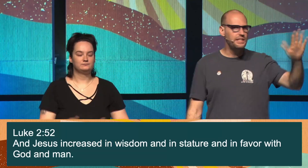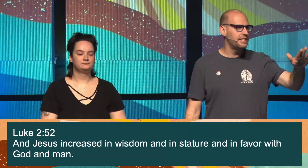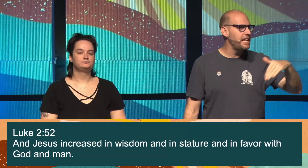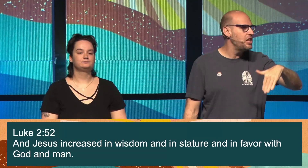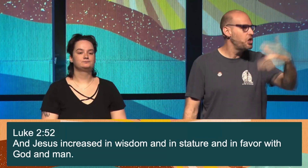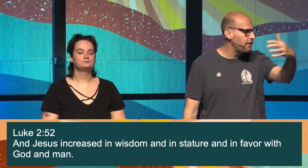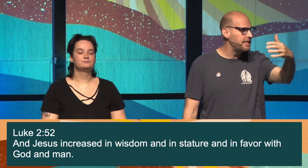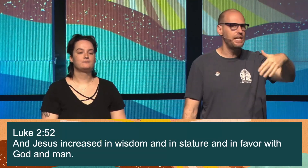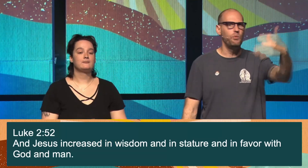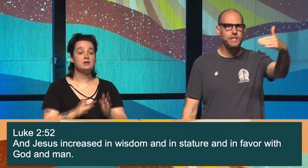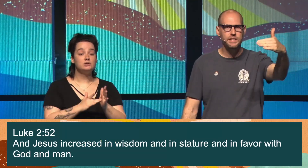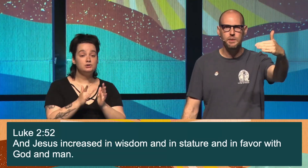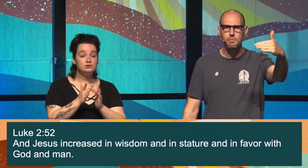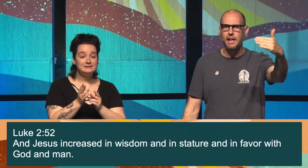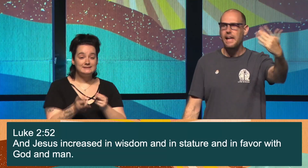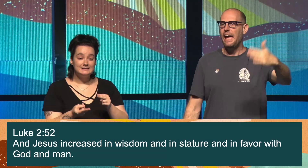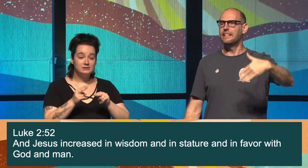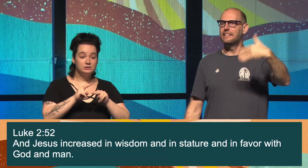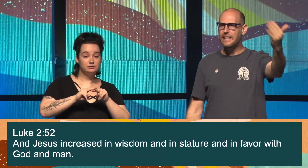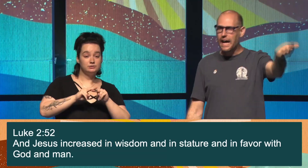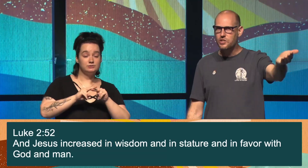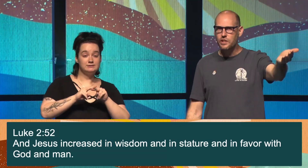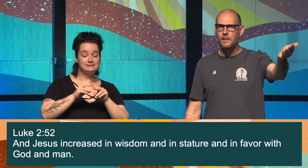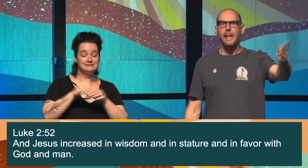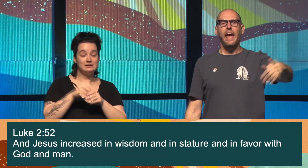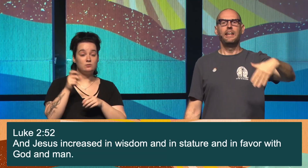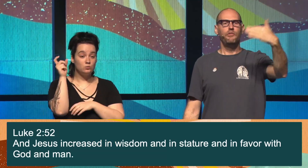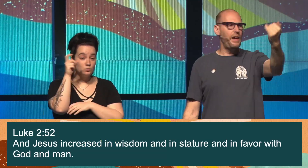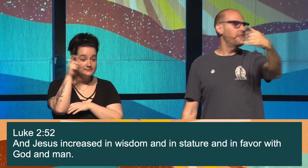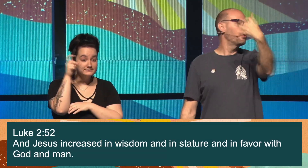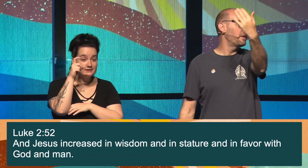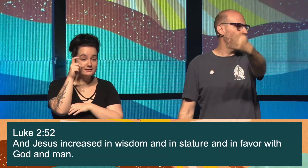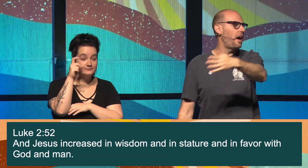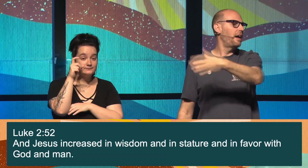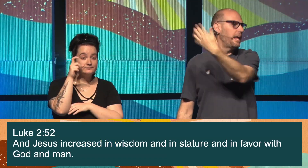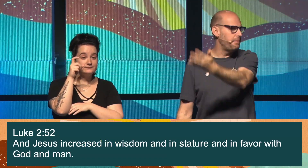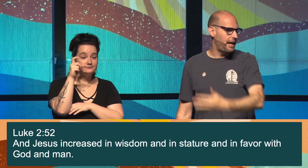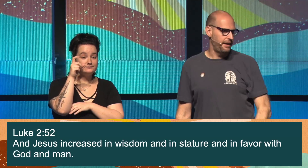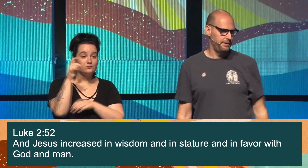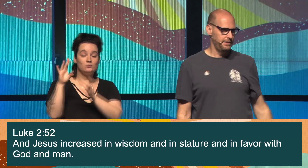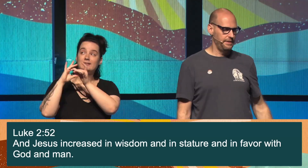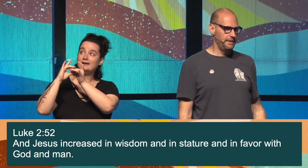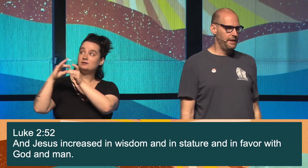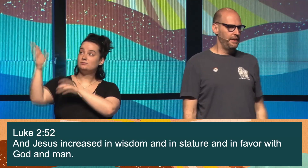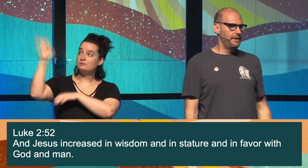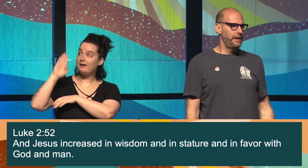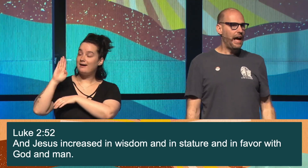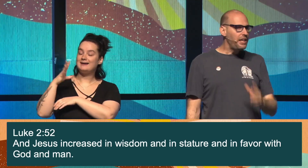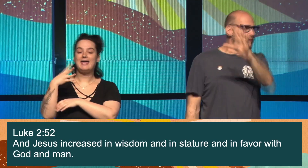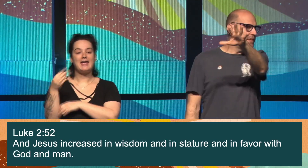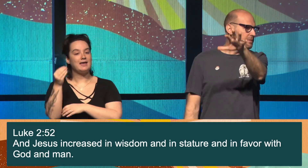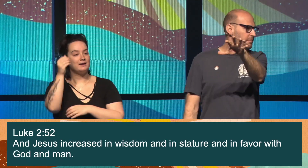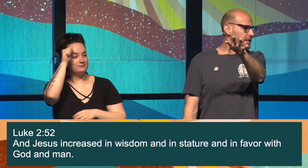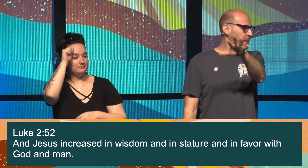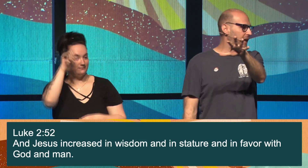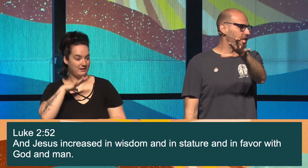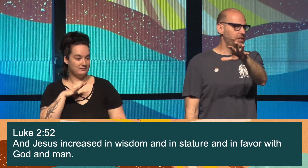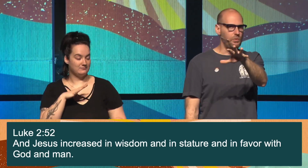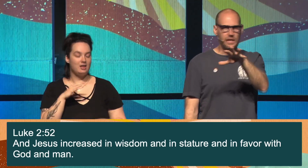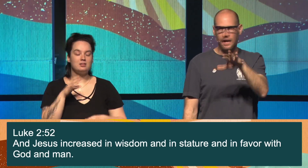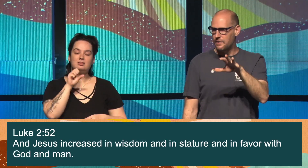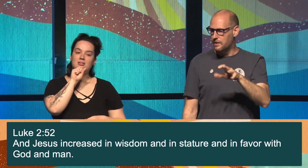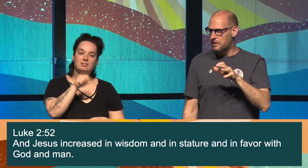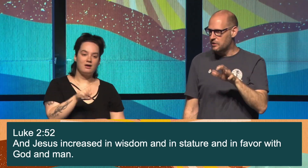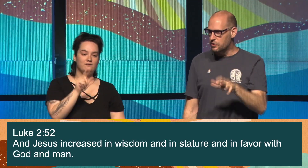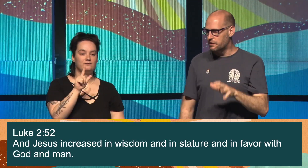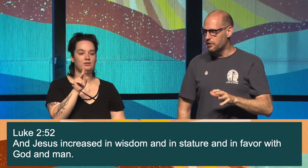says, Jesus increased in wisdom and in stature and in favor with God and man. I love this passage that